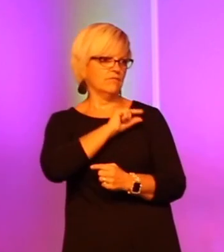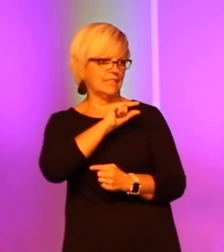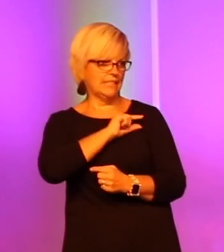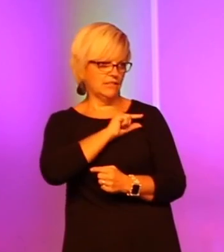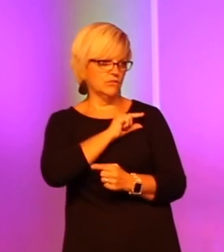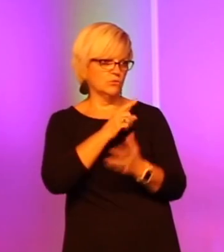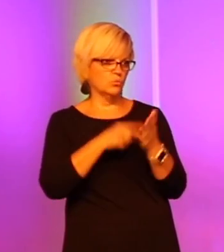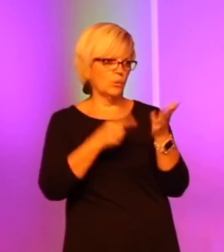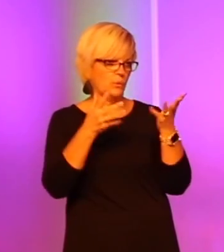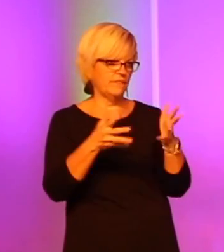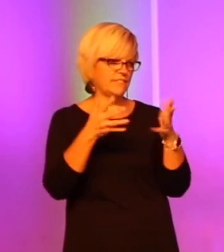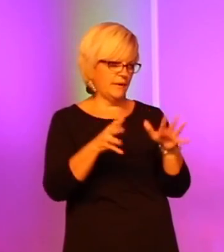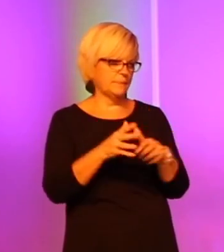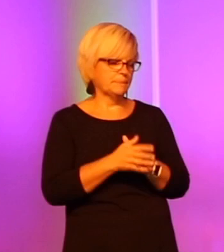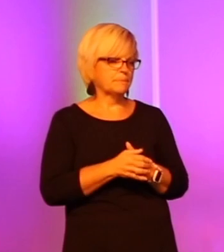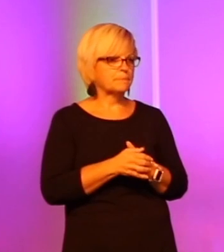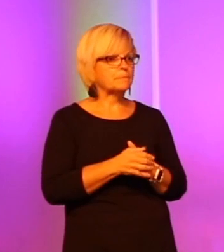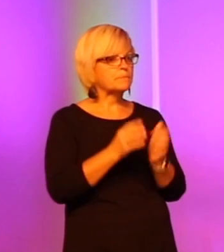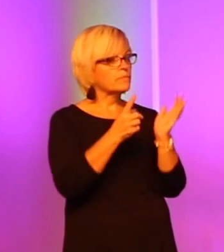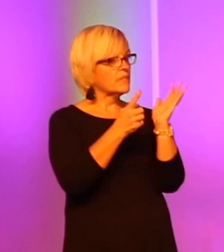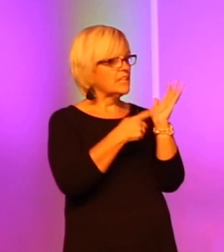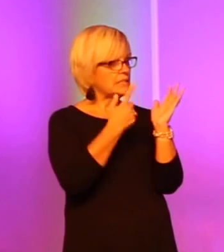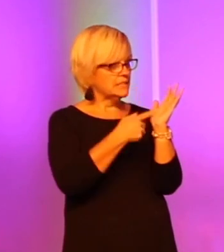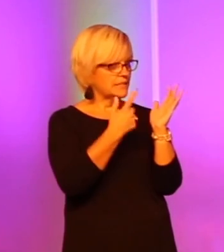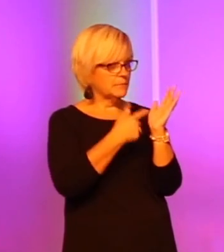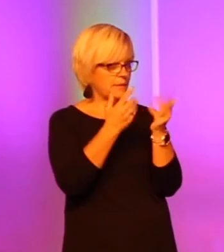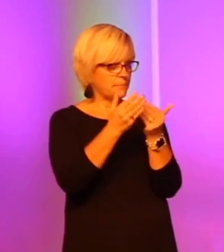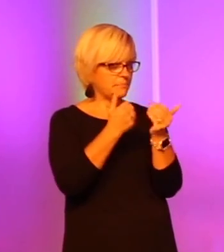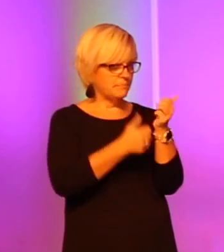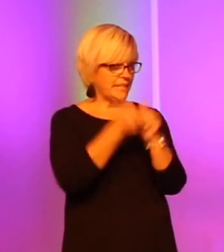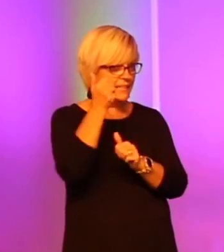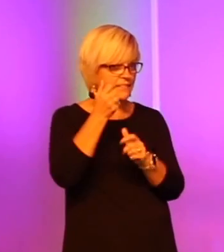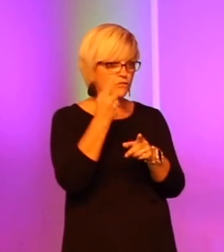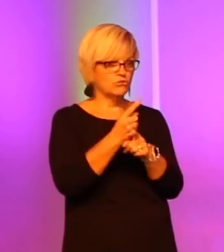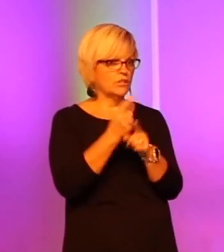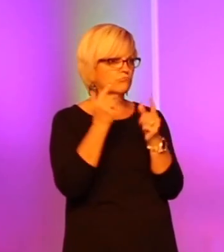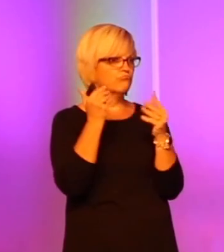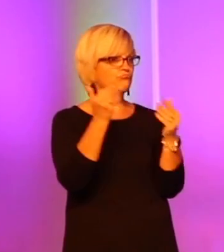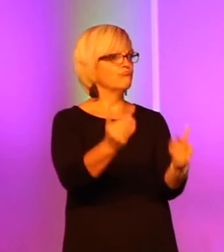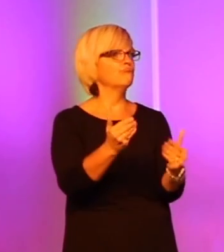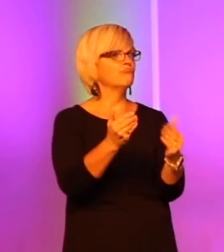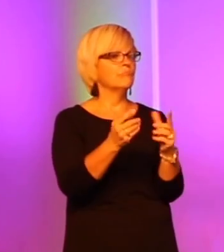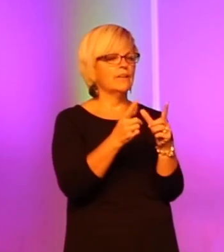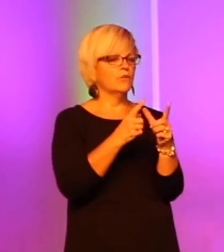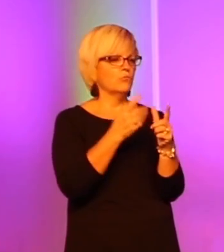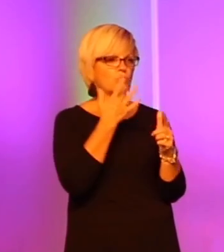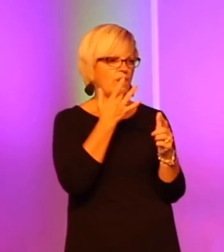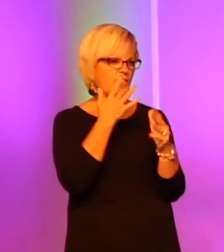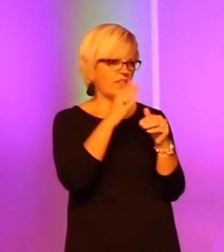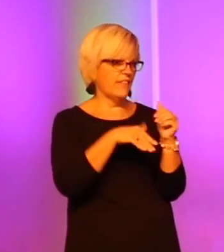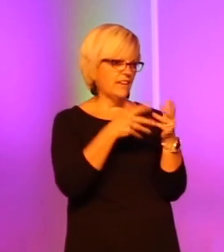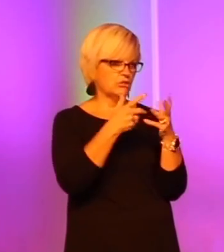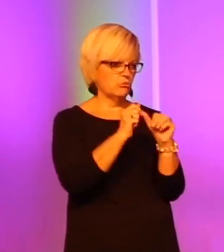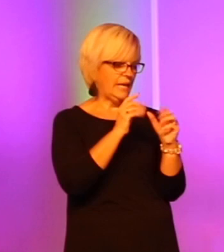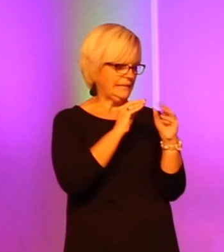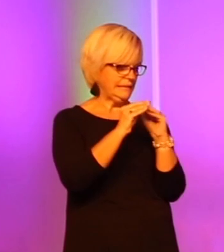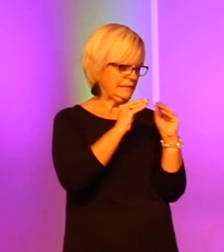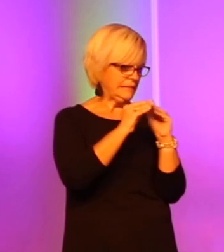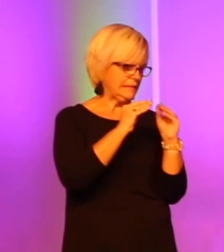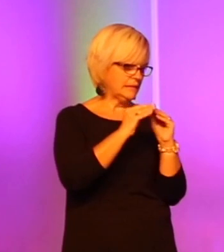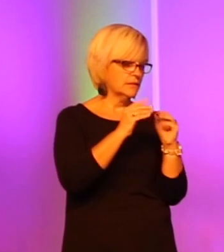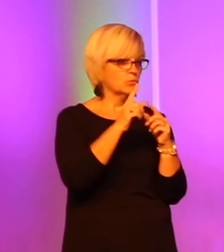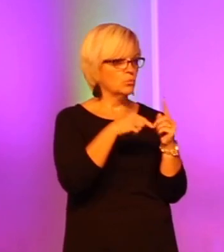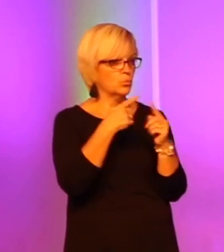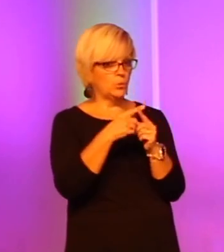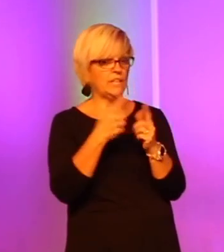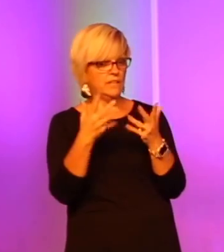done. It's sometimes easier to just, do that than to try to fix it. It's work to repair that once we've given in.